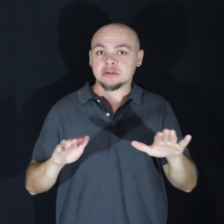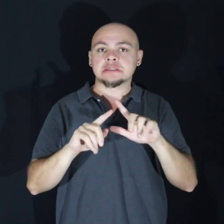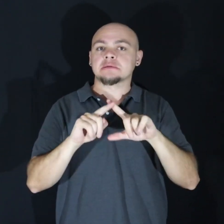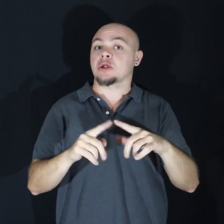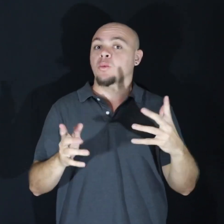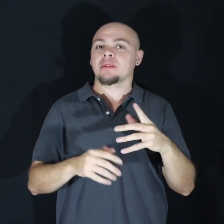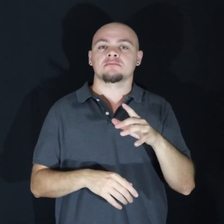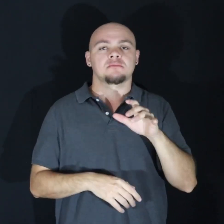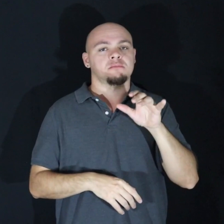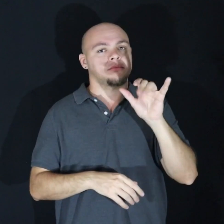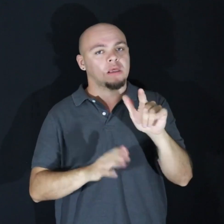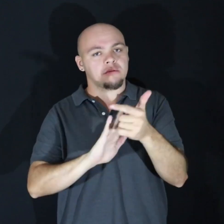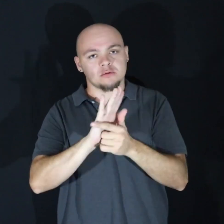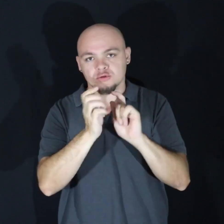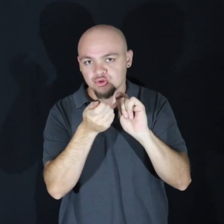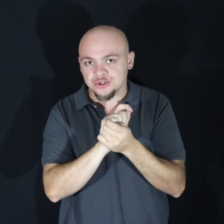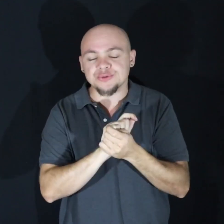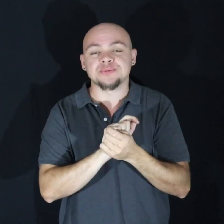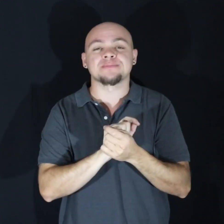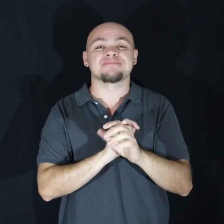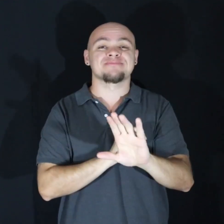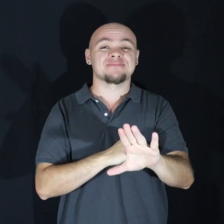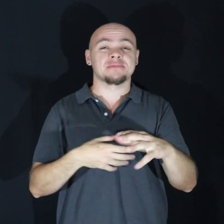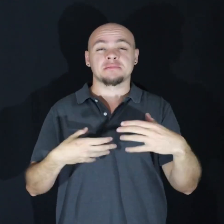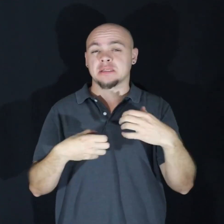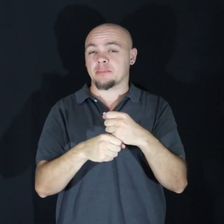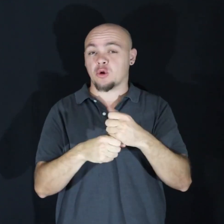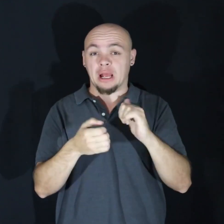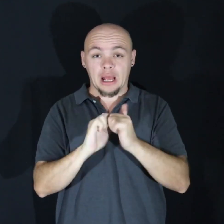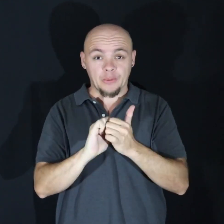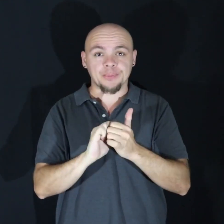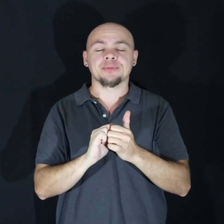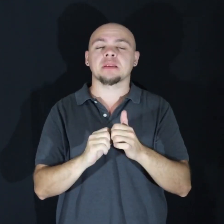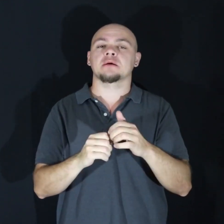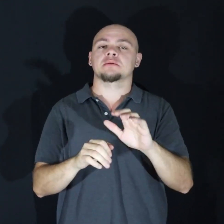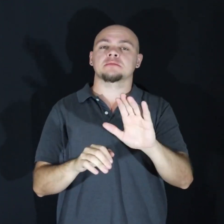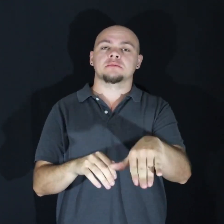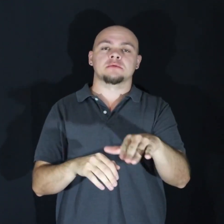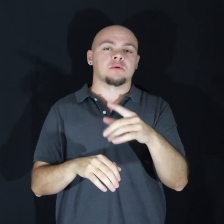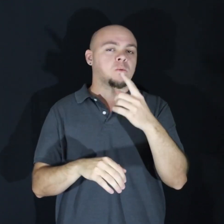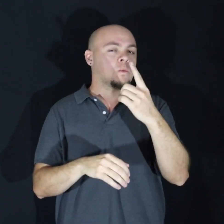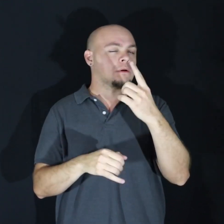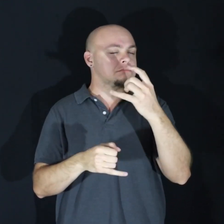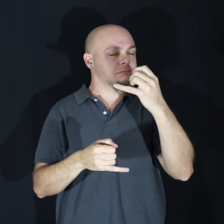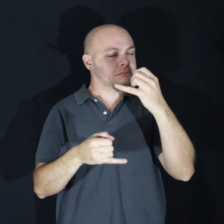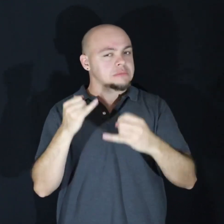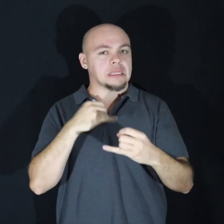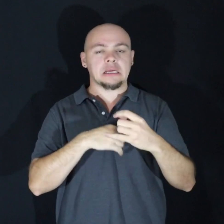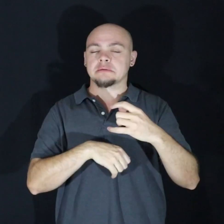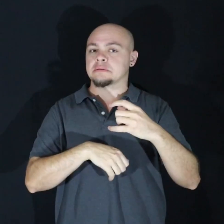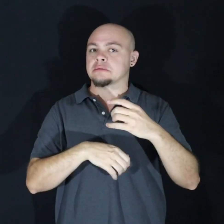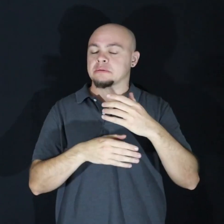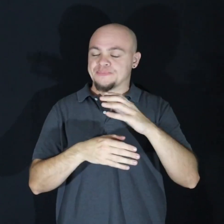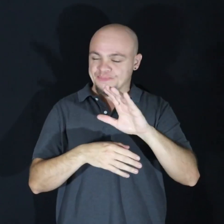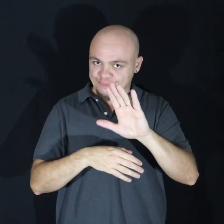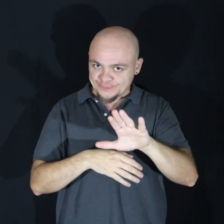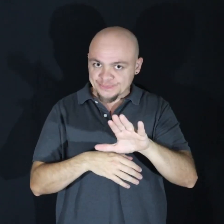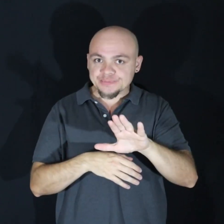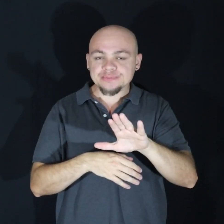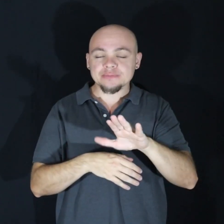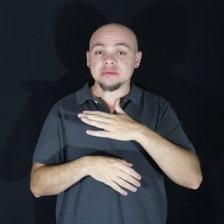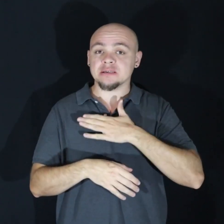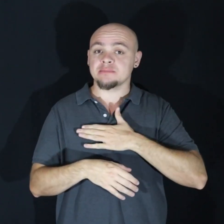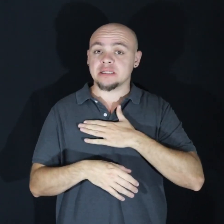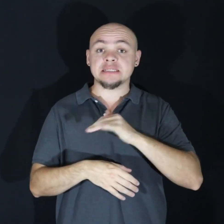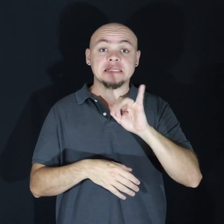it. I'd like to close by asking all of you to do one final thing. Please stand